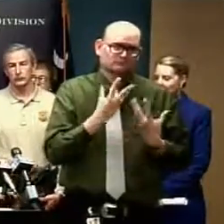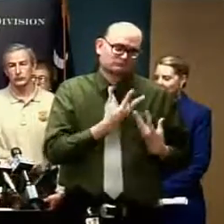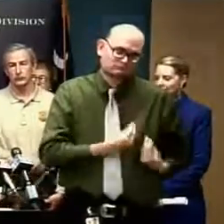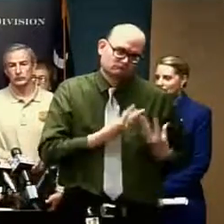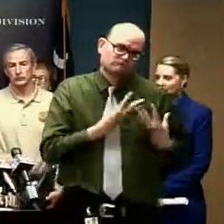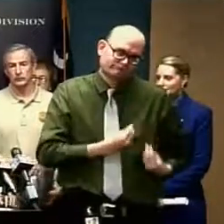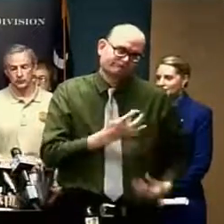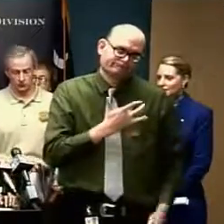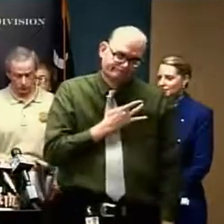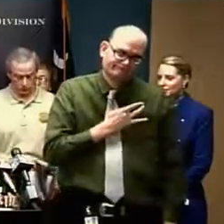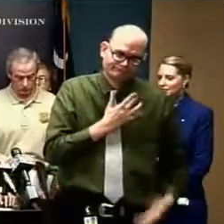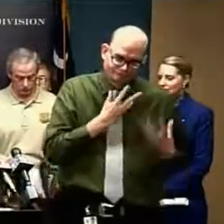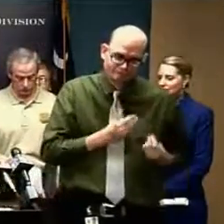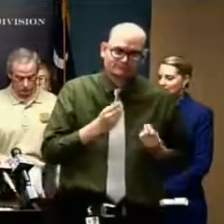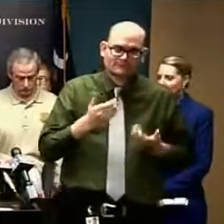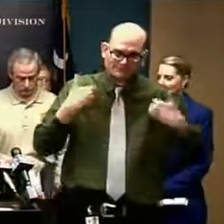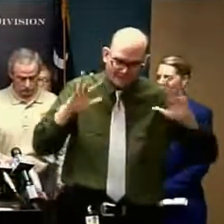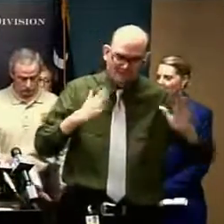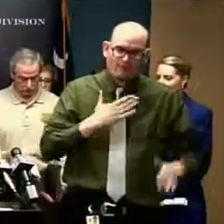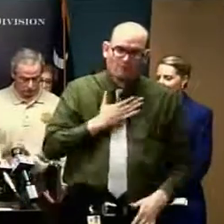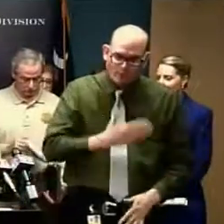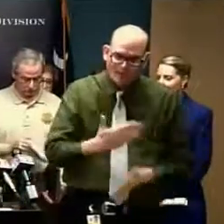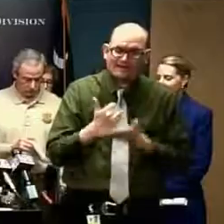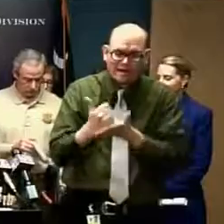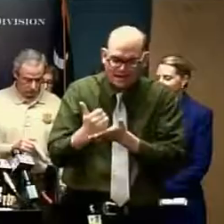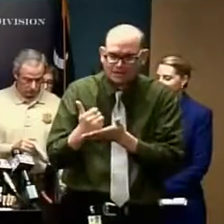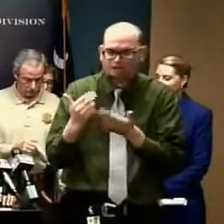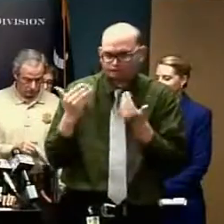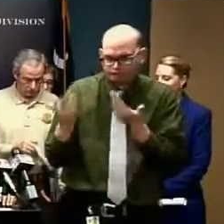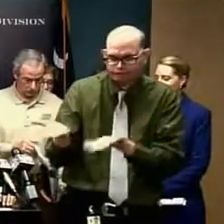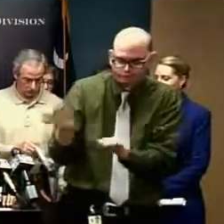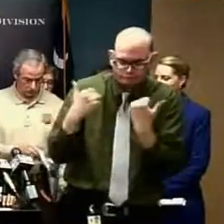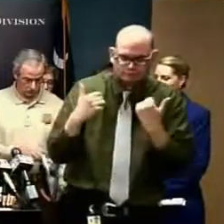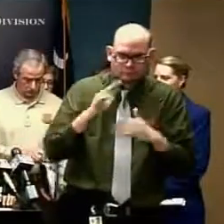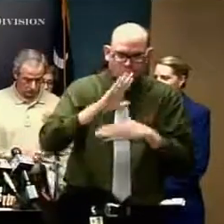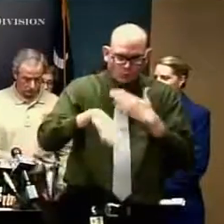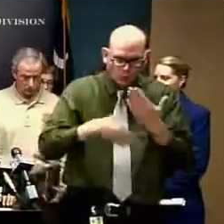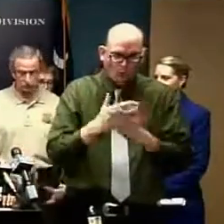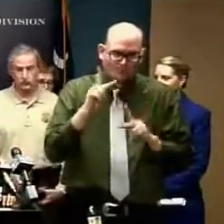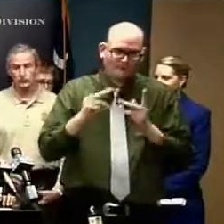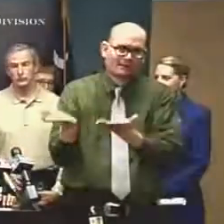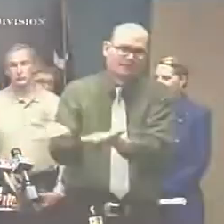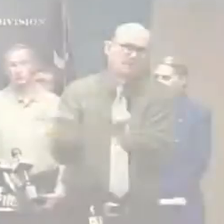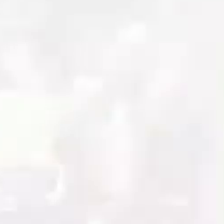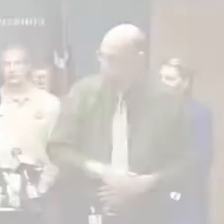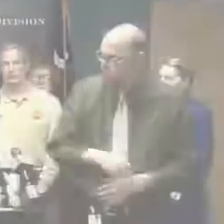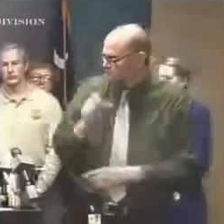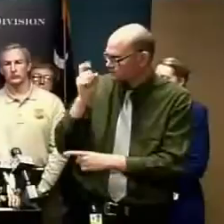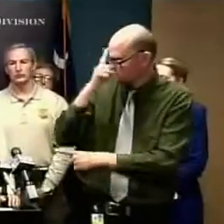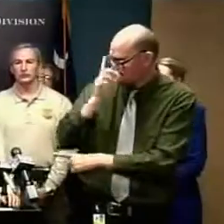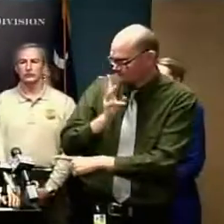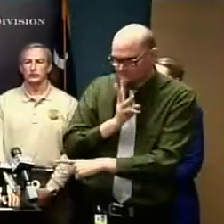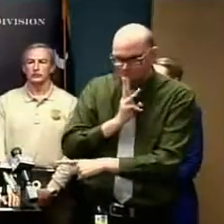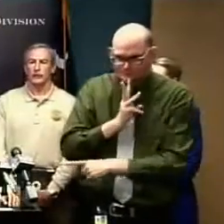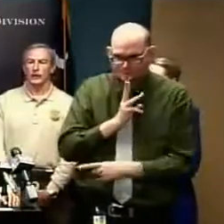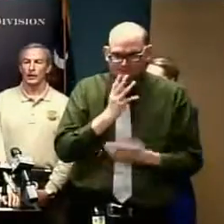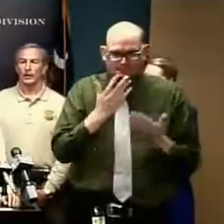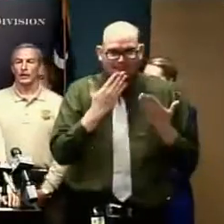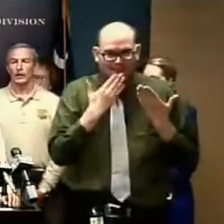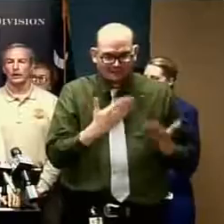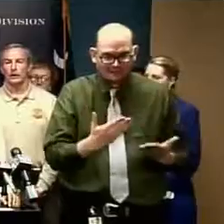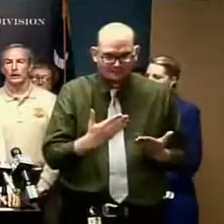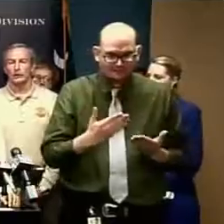sacrifice and doing whatever it takes to make sure that every resident is able to get out safely, including our pets. The National Guard